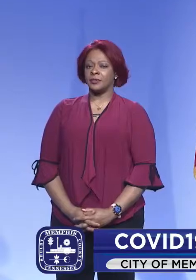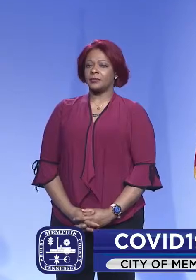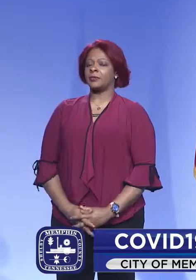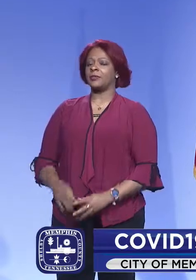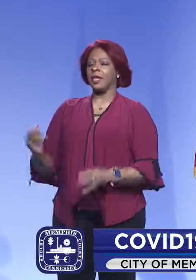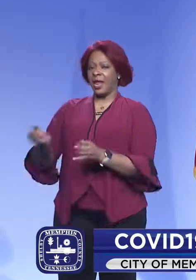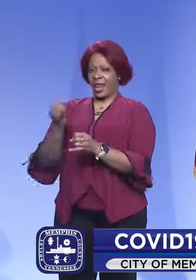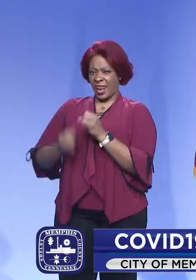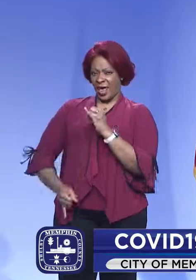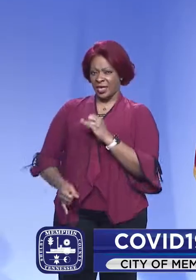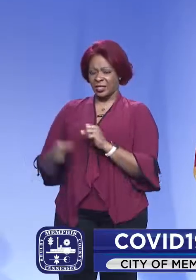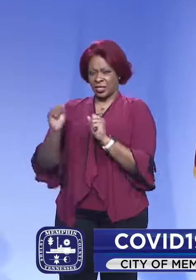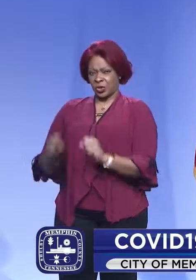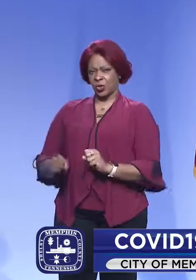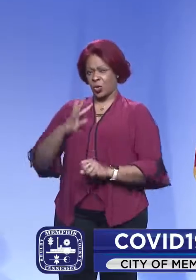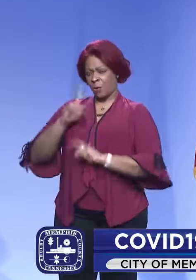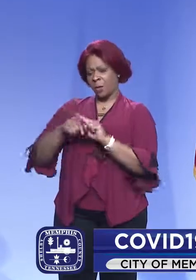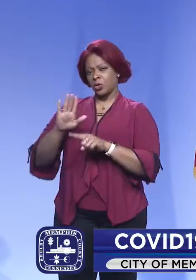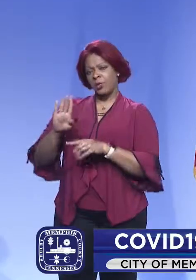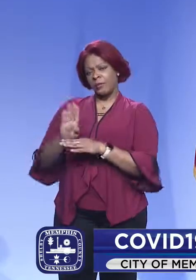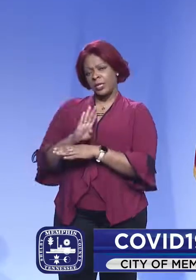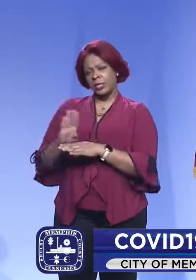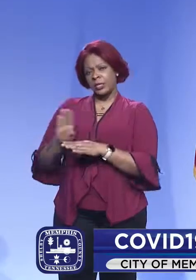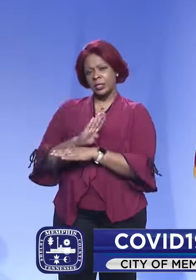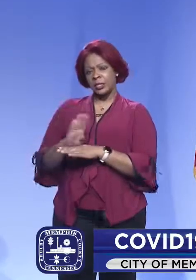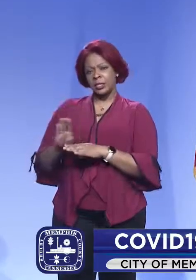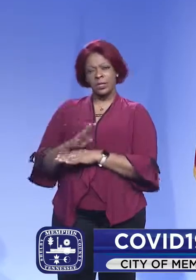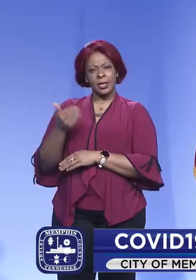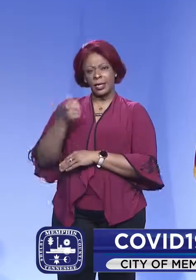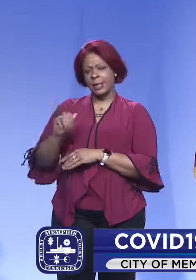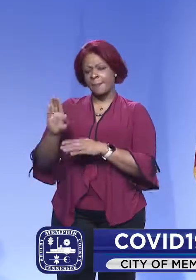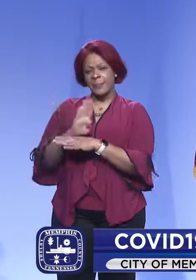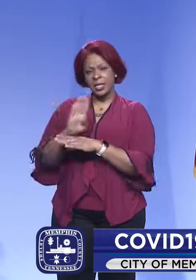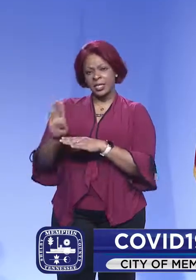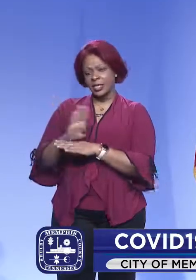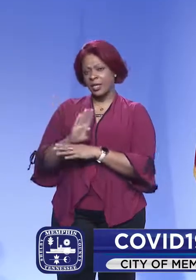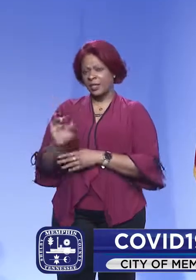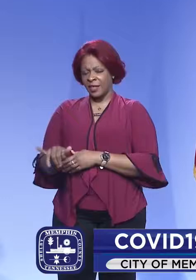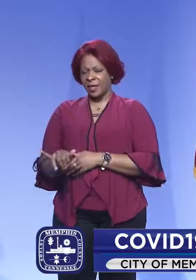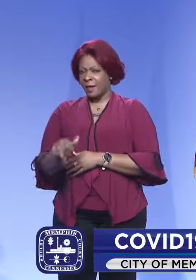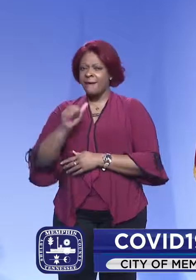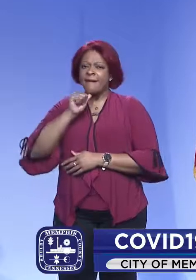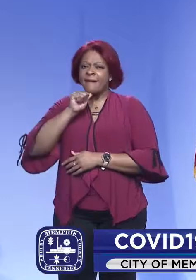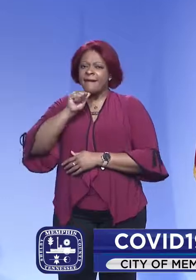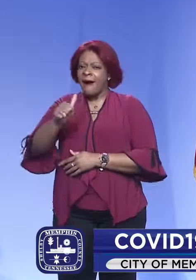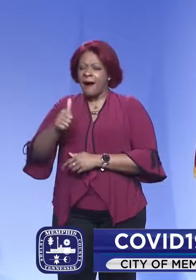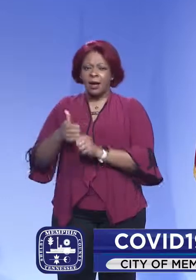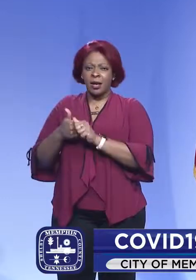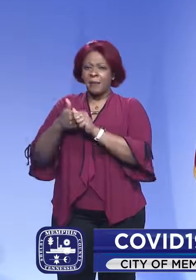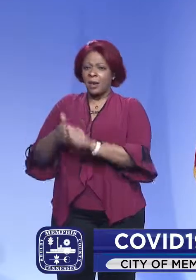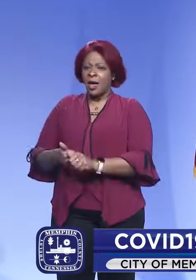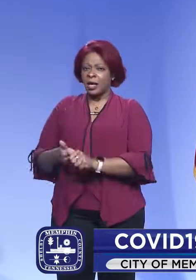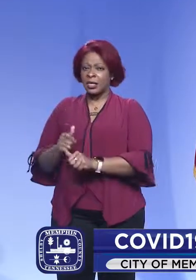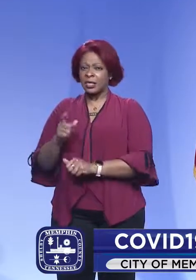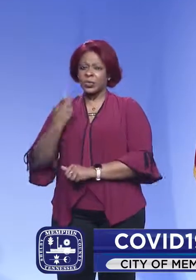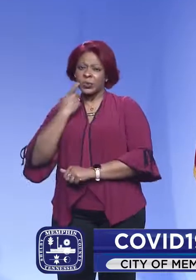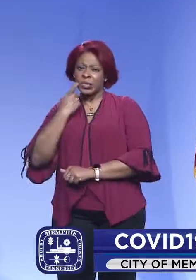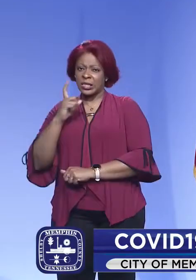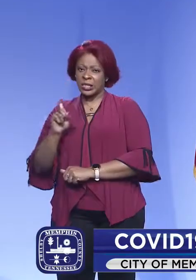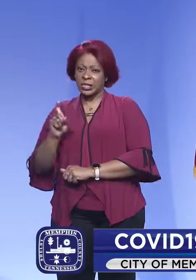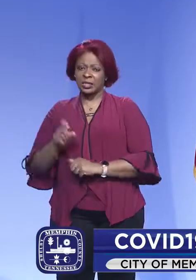Okay, and lastly, can you just talk about your businesses? Have there been any businesses that have not been in compliance